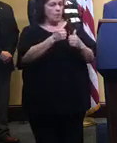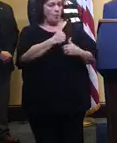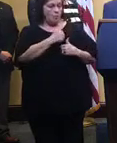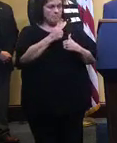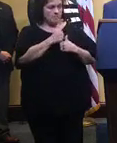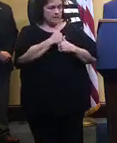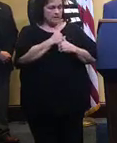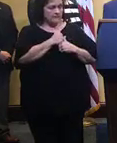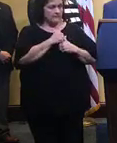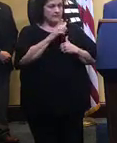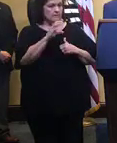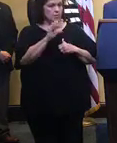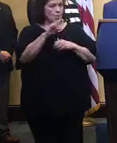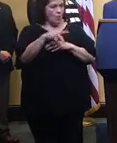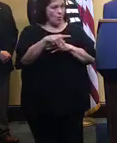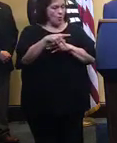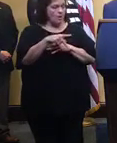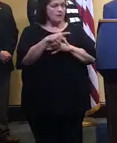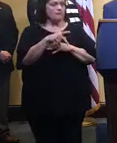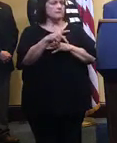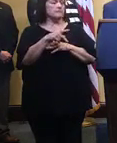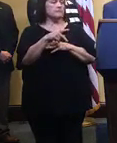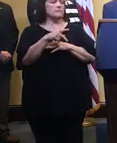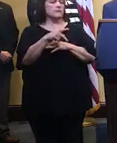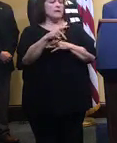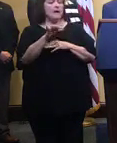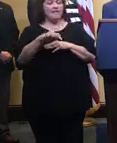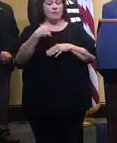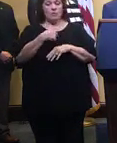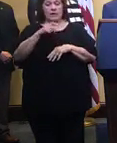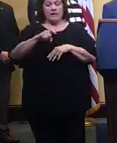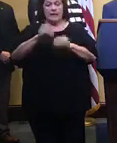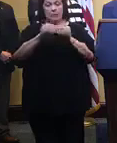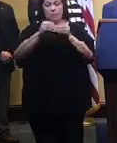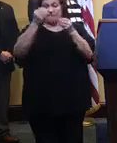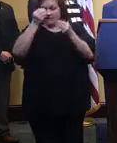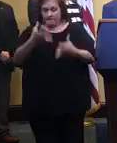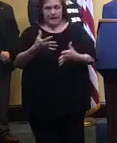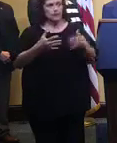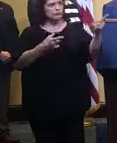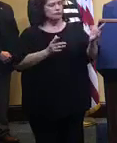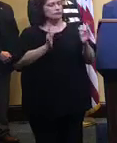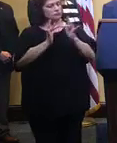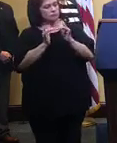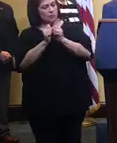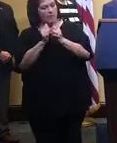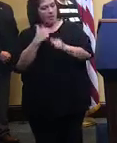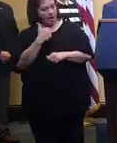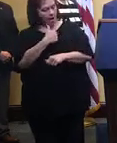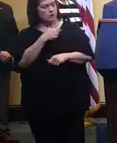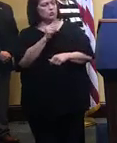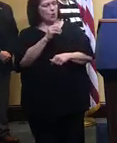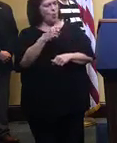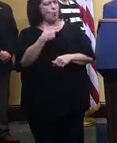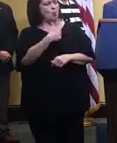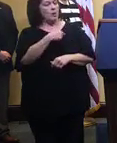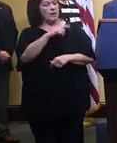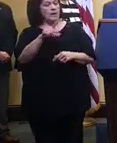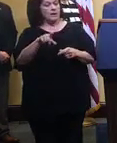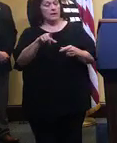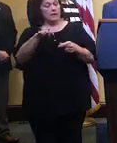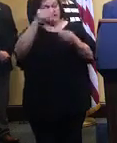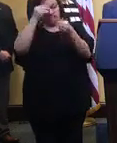of availing information that we need to provide you with a very thorough and complete and accurate assessment